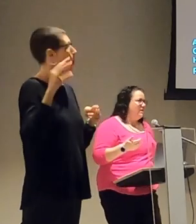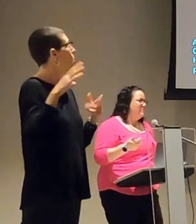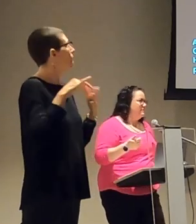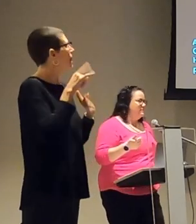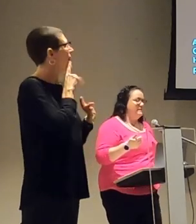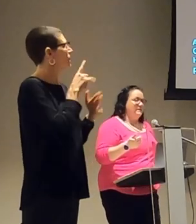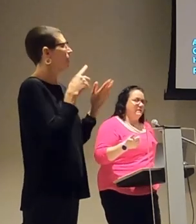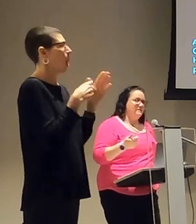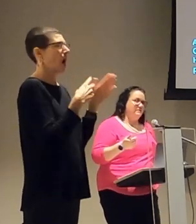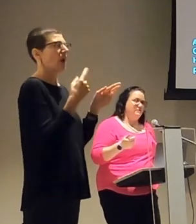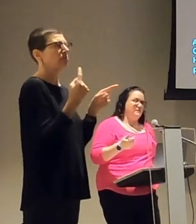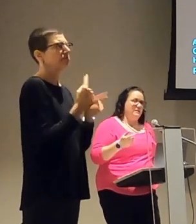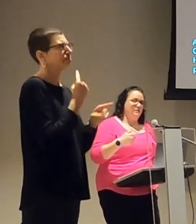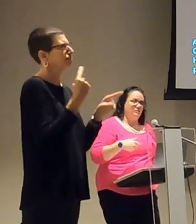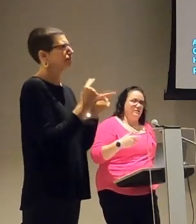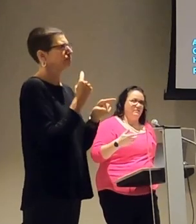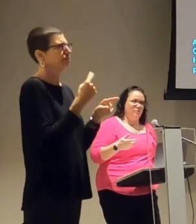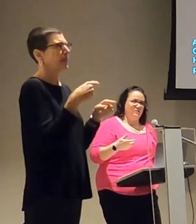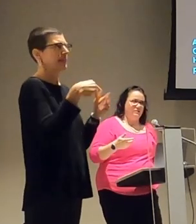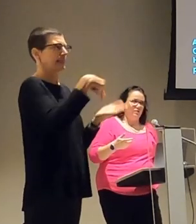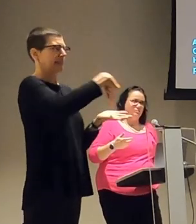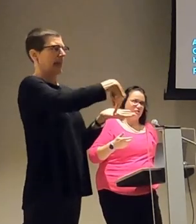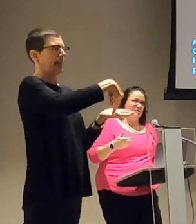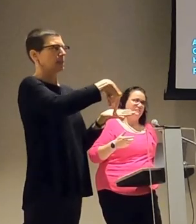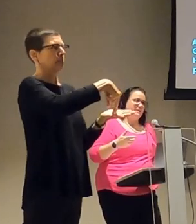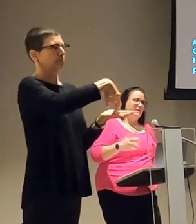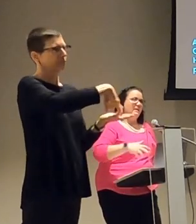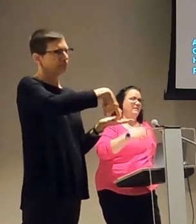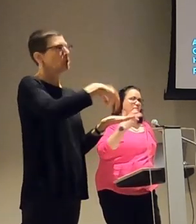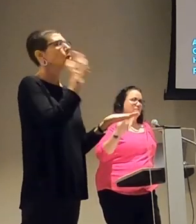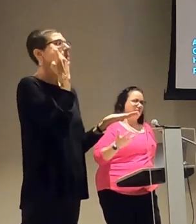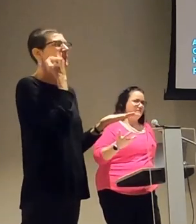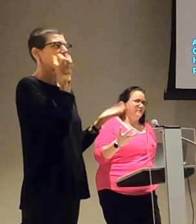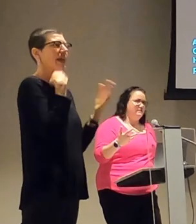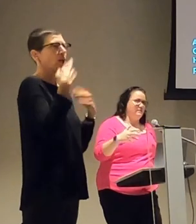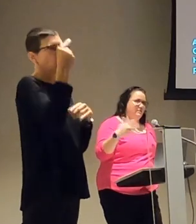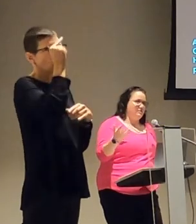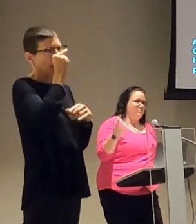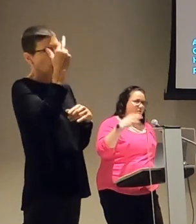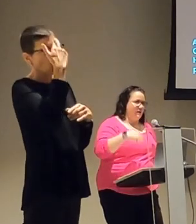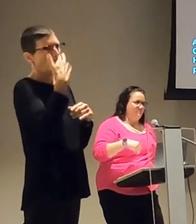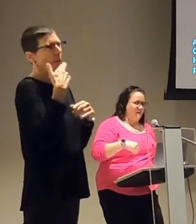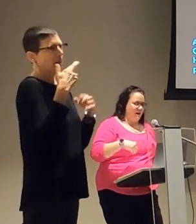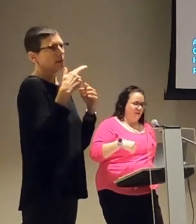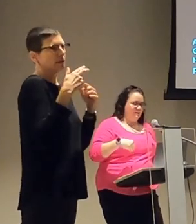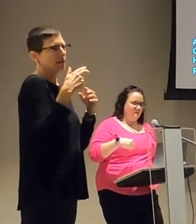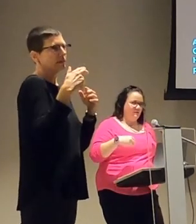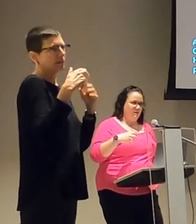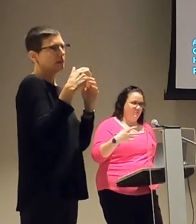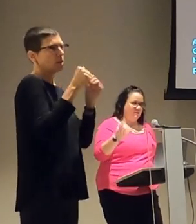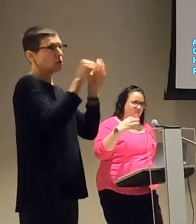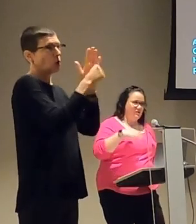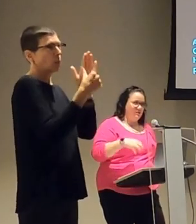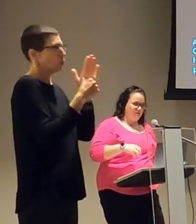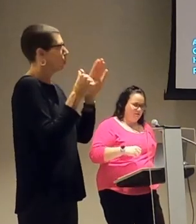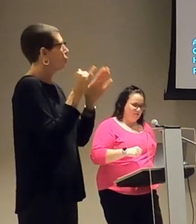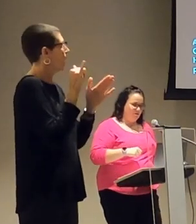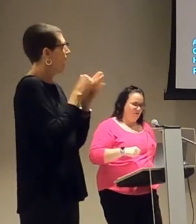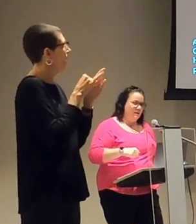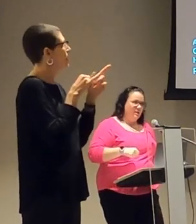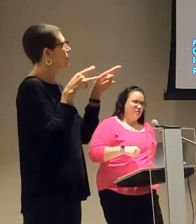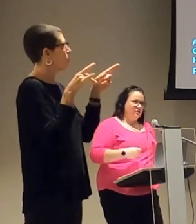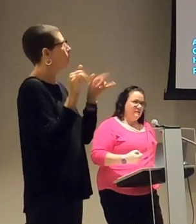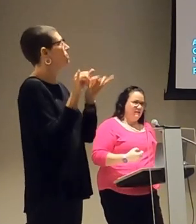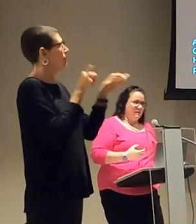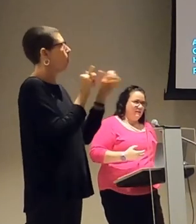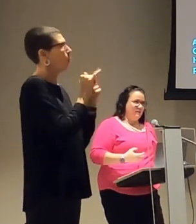very common stance that you see in Greek and Roman sculpture. And the Renaissance artists brought that back with a vengeance. And